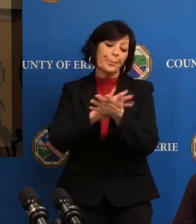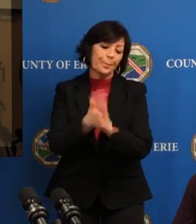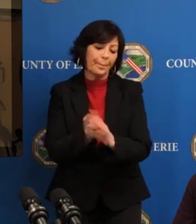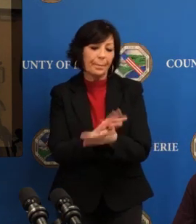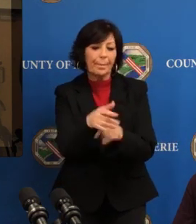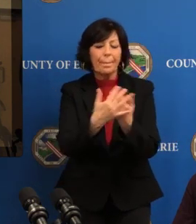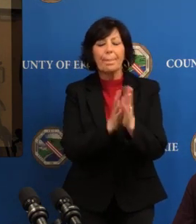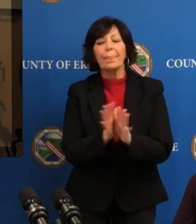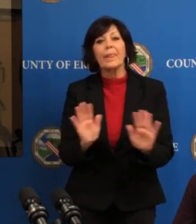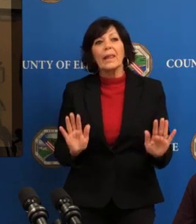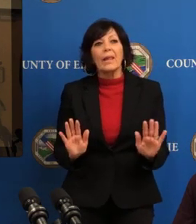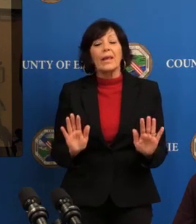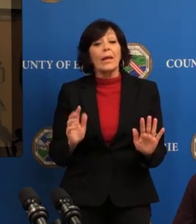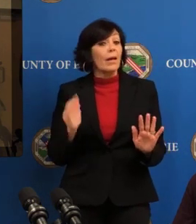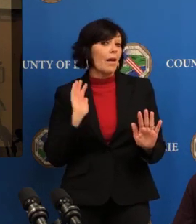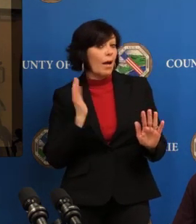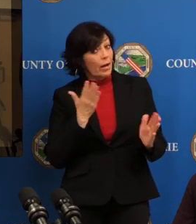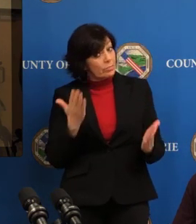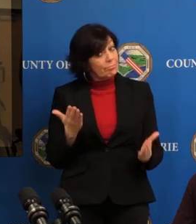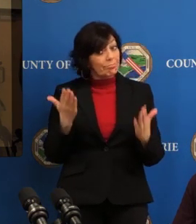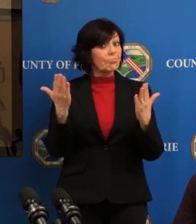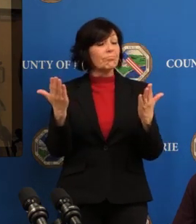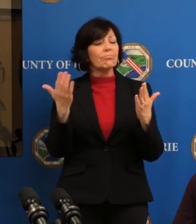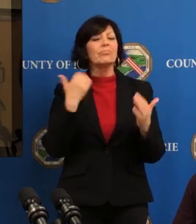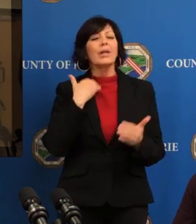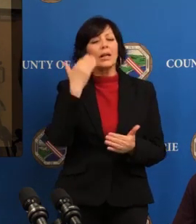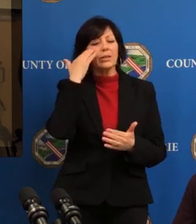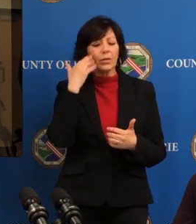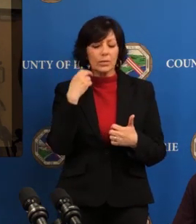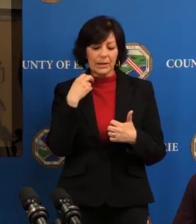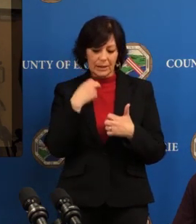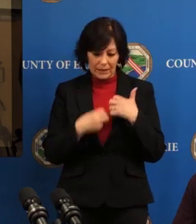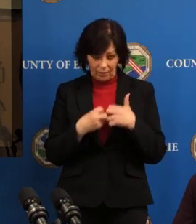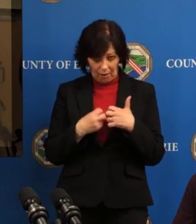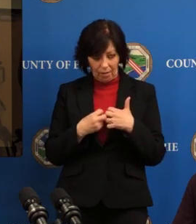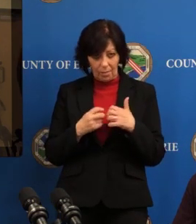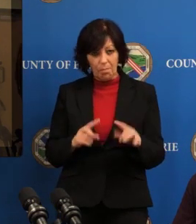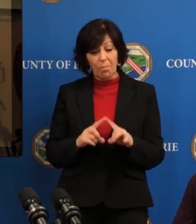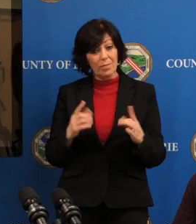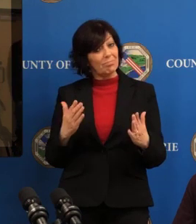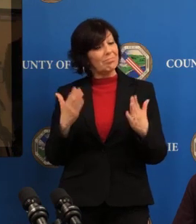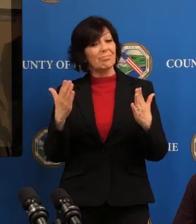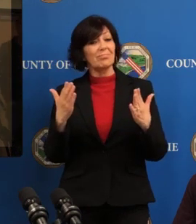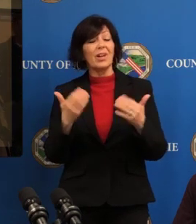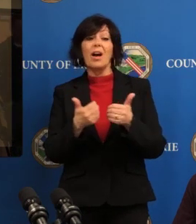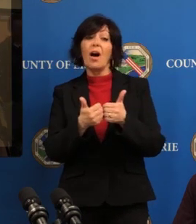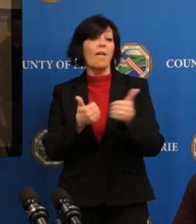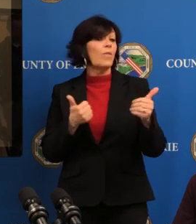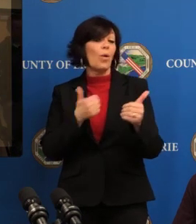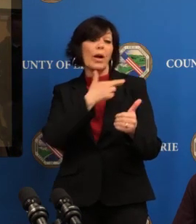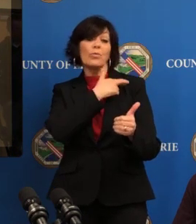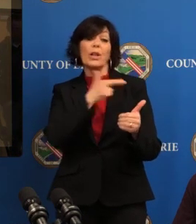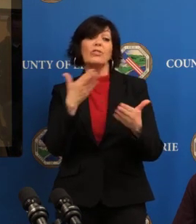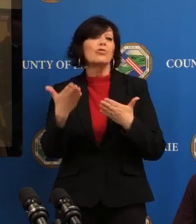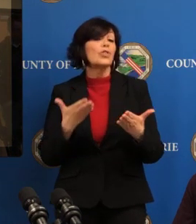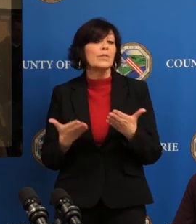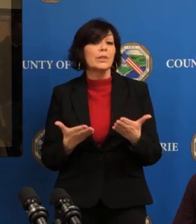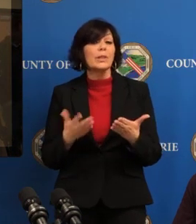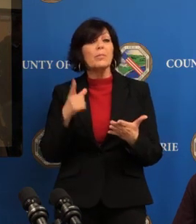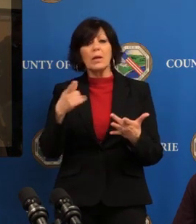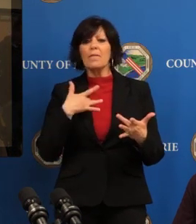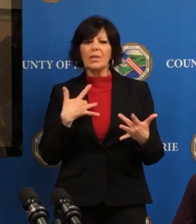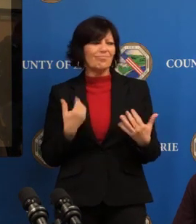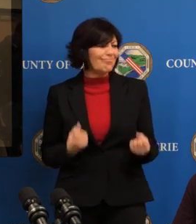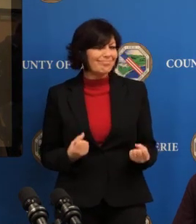and the like. Our recommendation, even though I know it's a difficult thing for others, is to try to avoid religious services at this point. You may feel